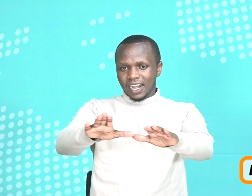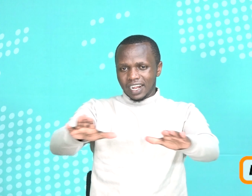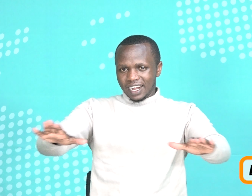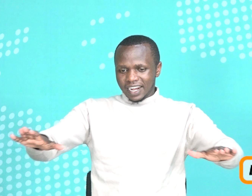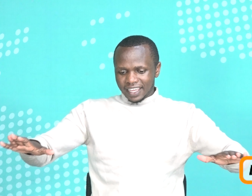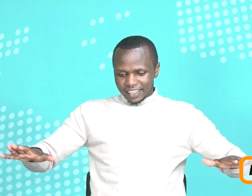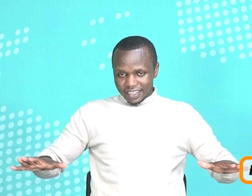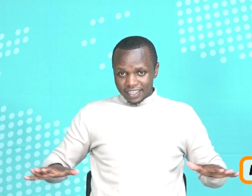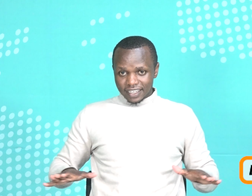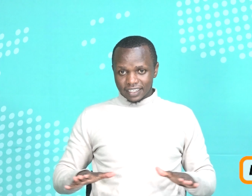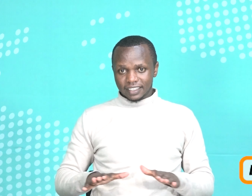lake,